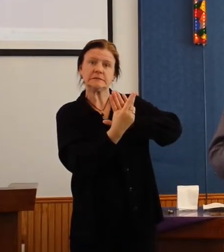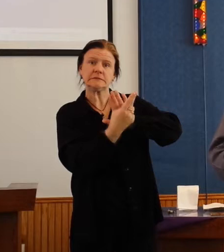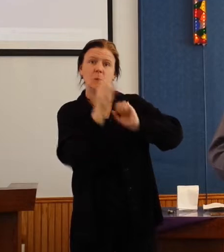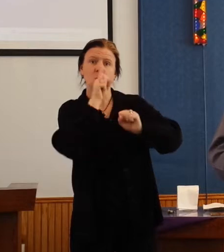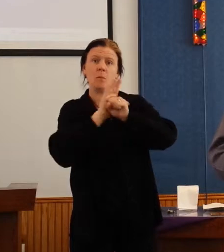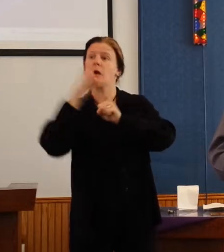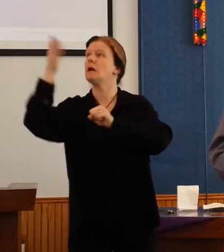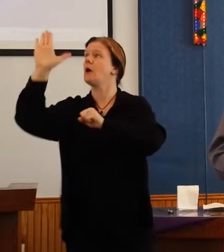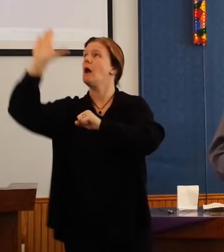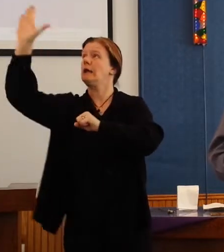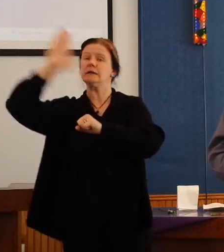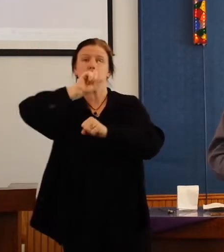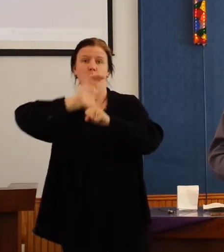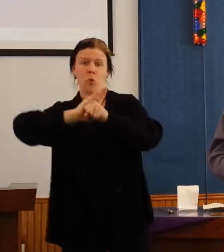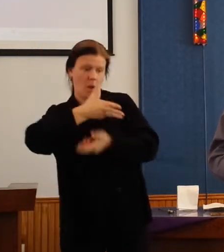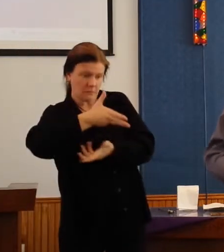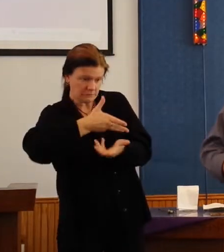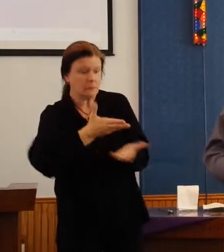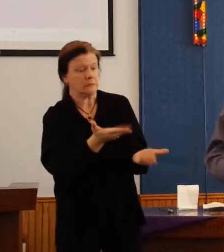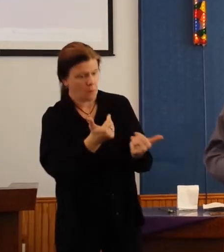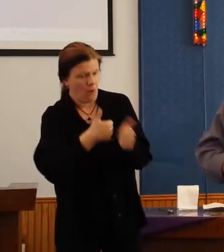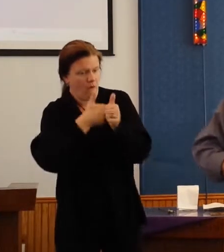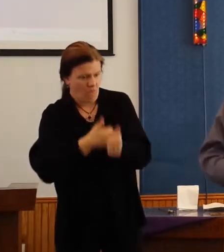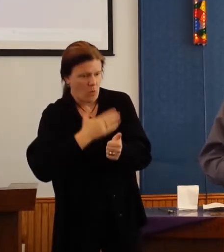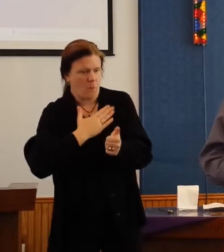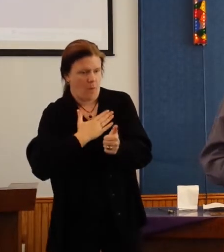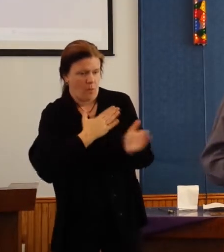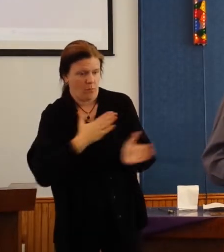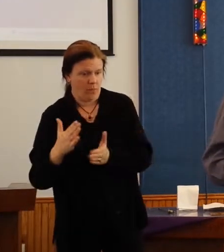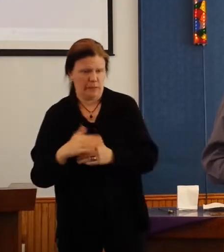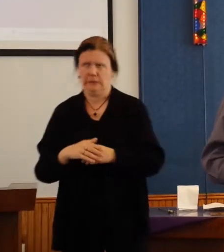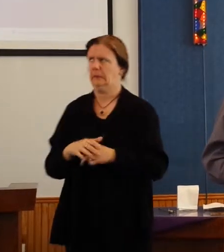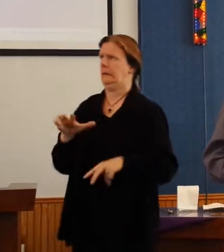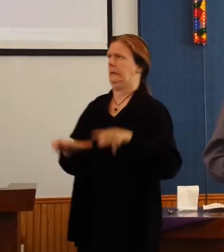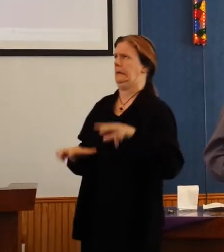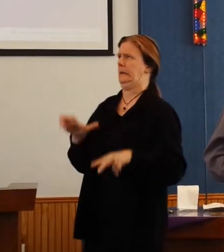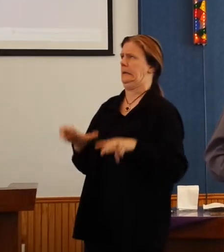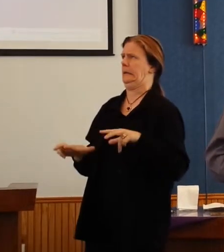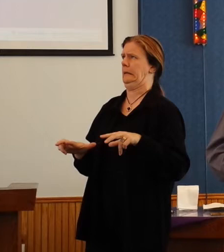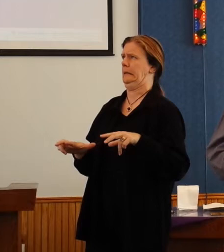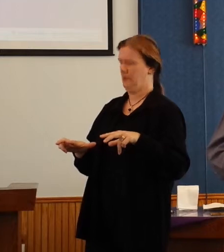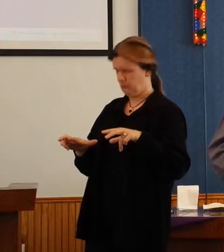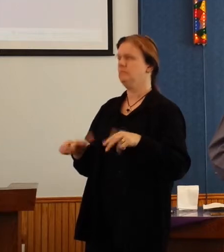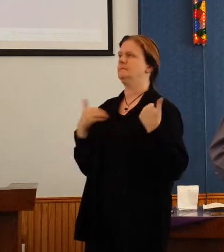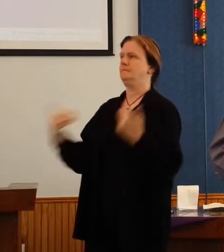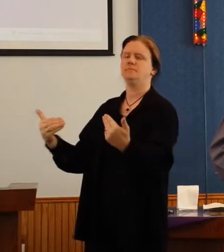us to step out in faith to do God's calling, even if it isn't easy.